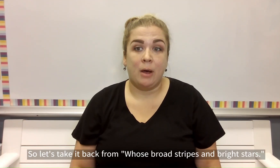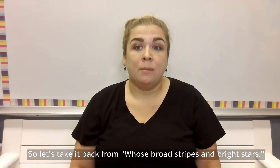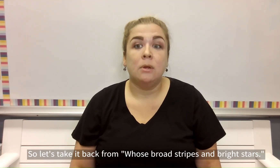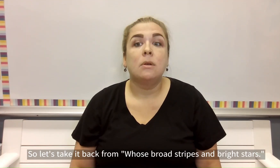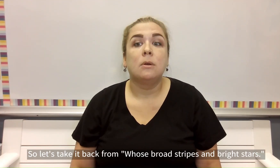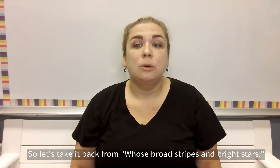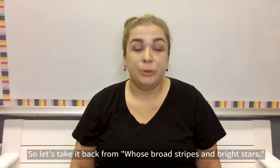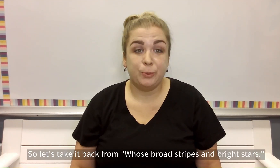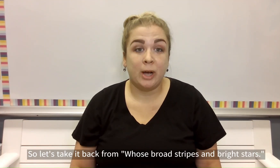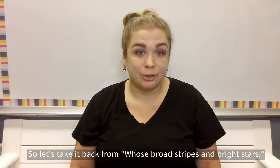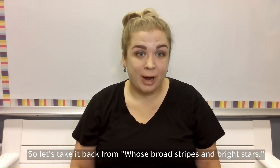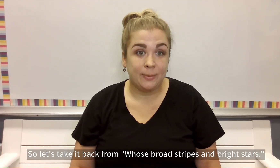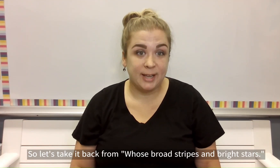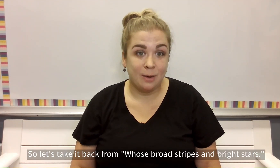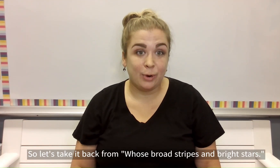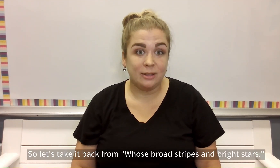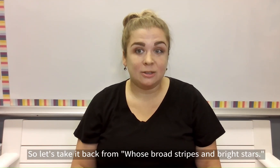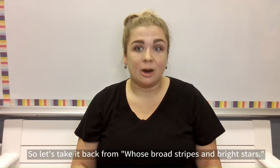from whose broad stars.